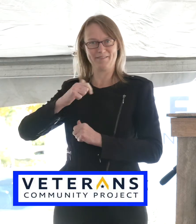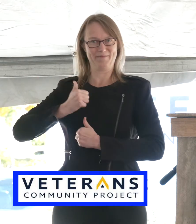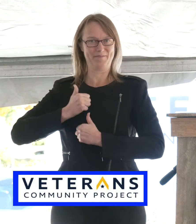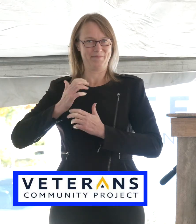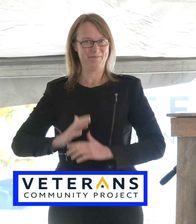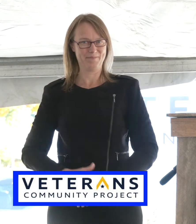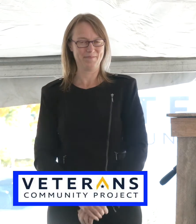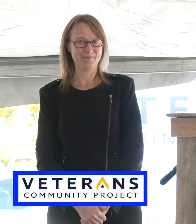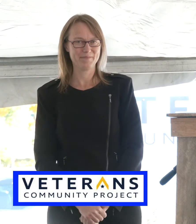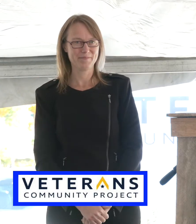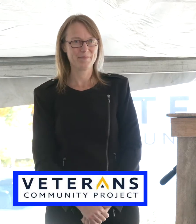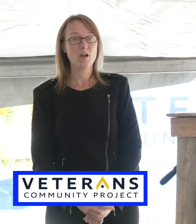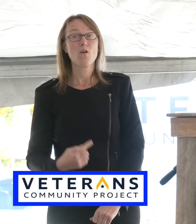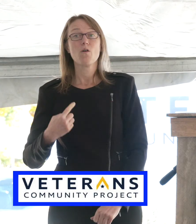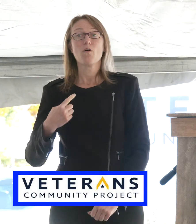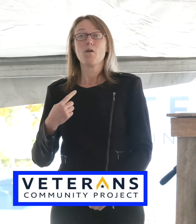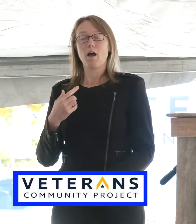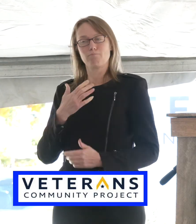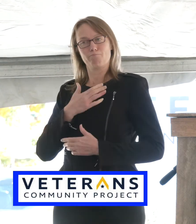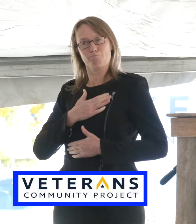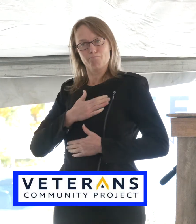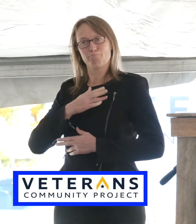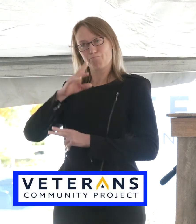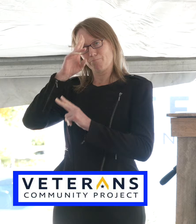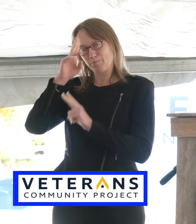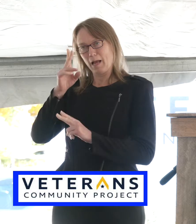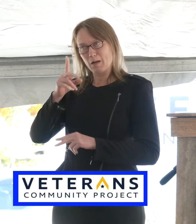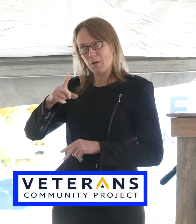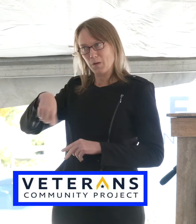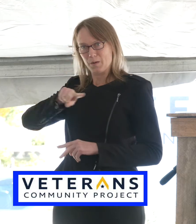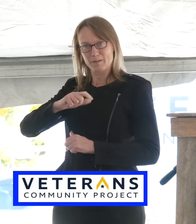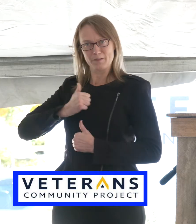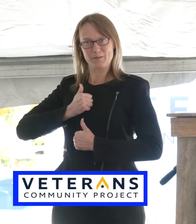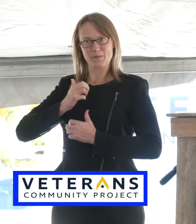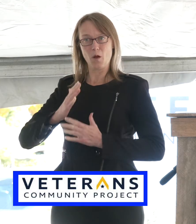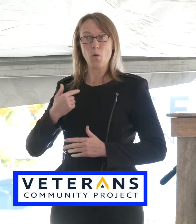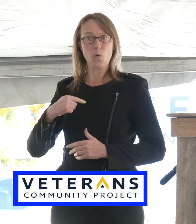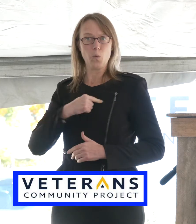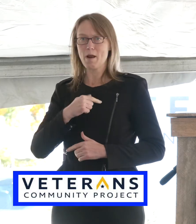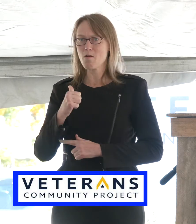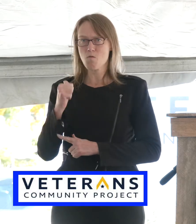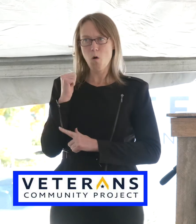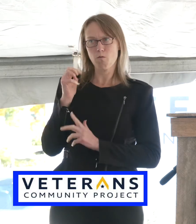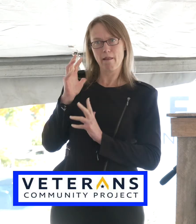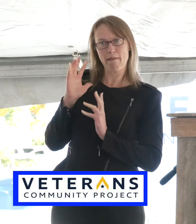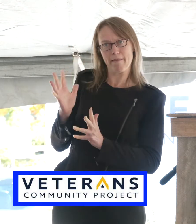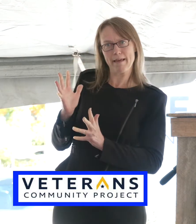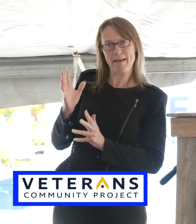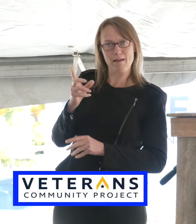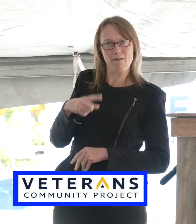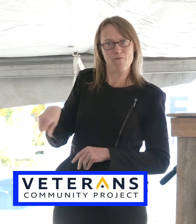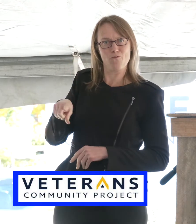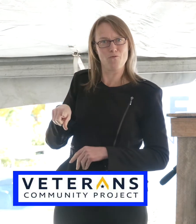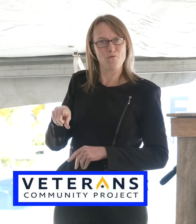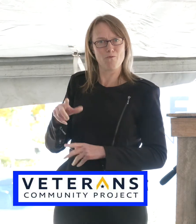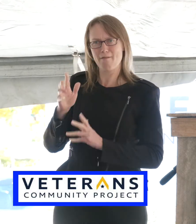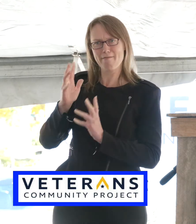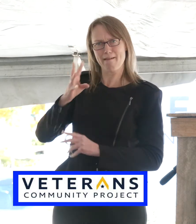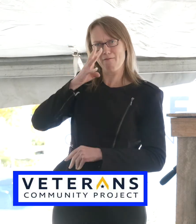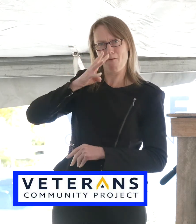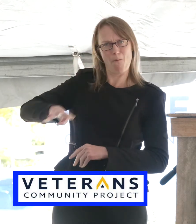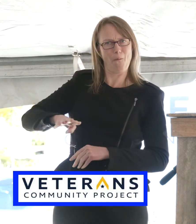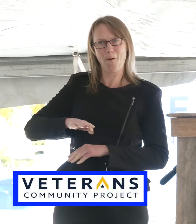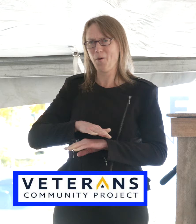nation. We will not leave you behind. You were willing to risk your lives to protect